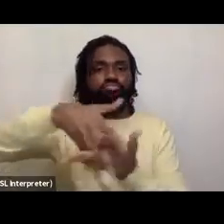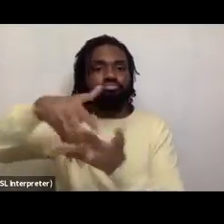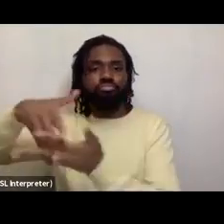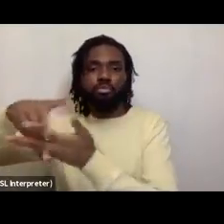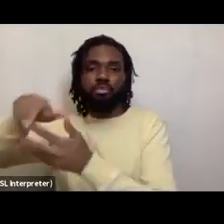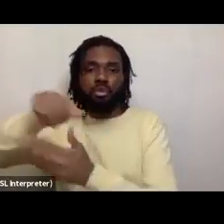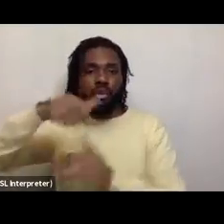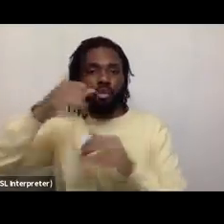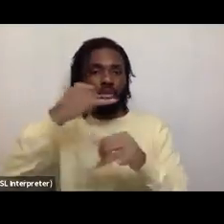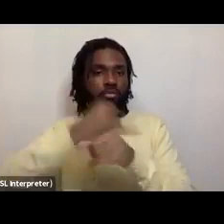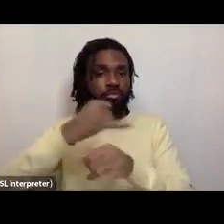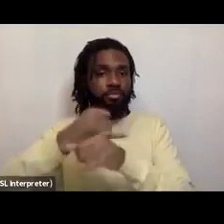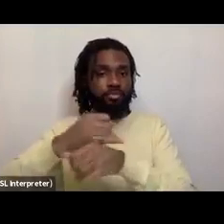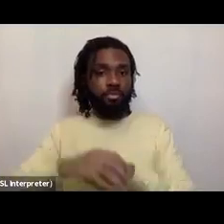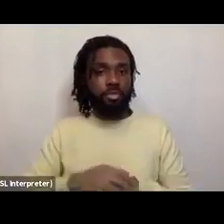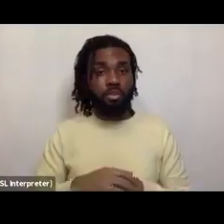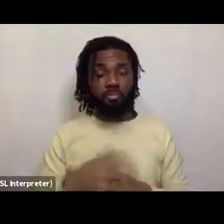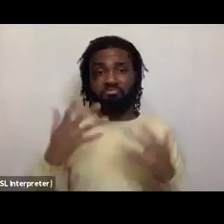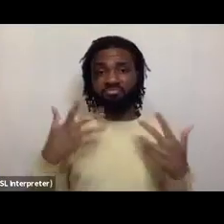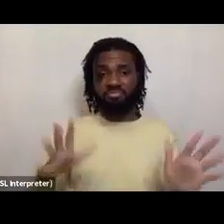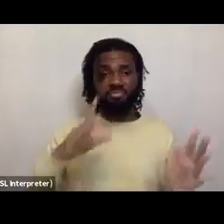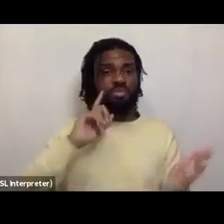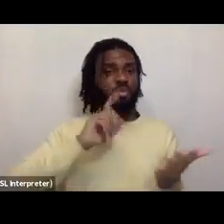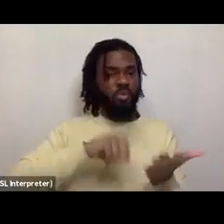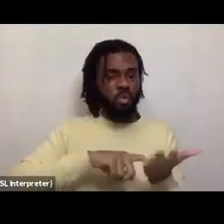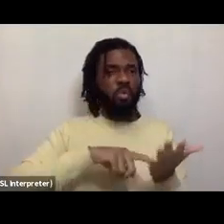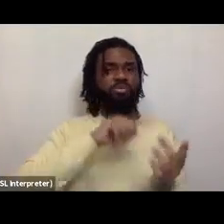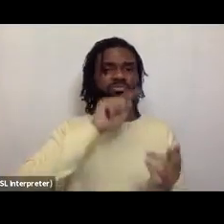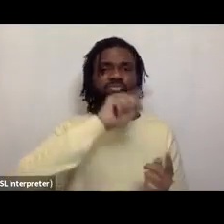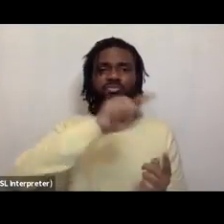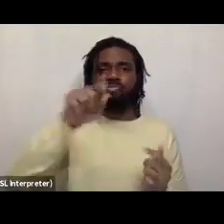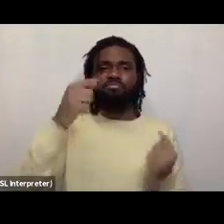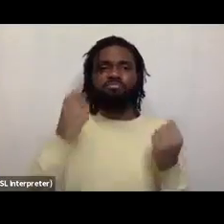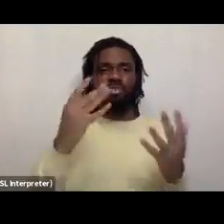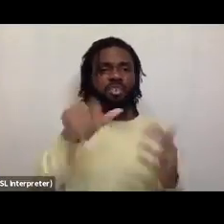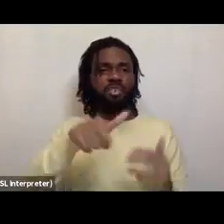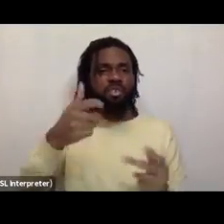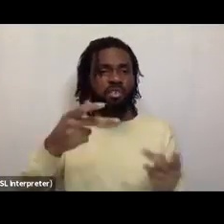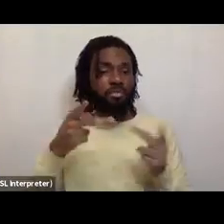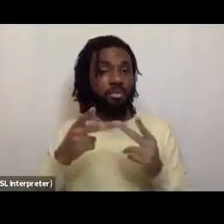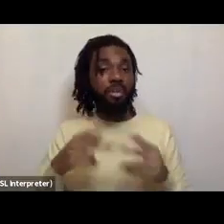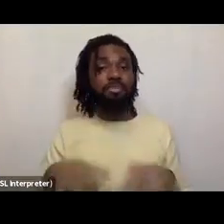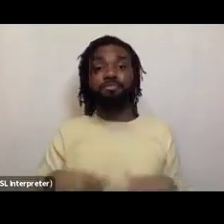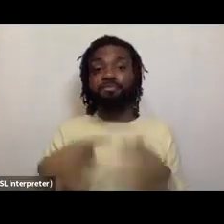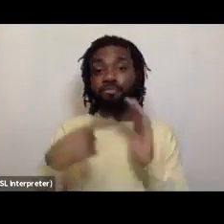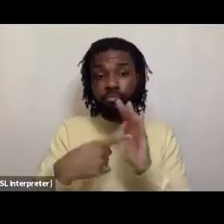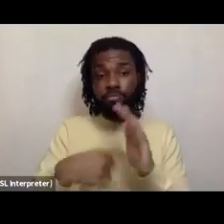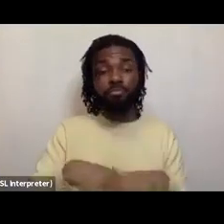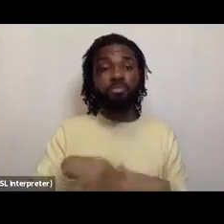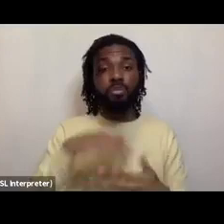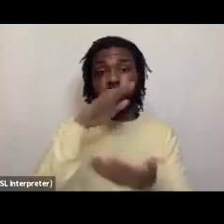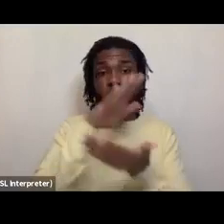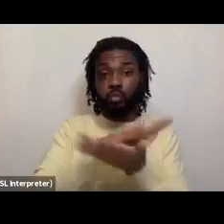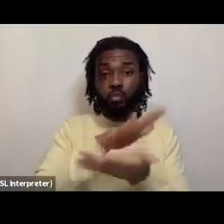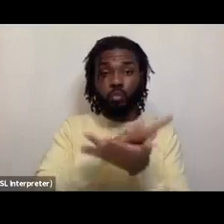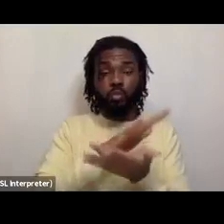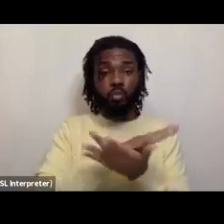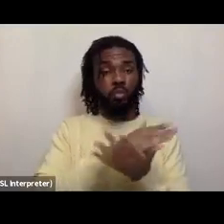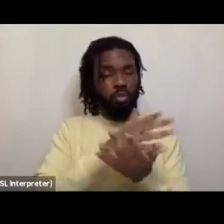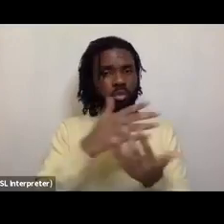see this in various other places as well. Schools are frequently and